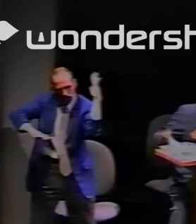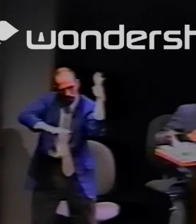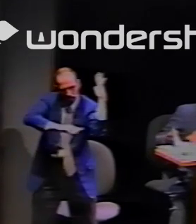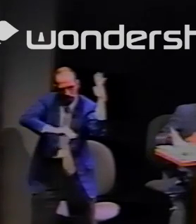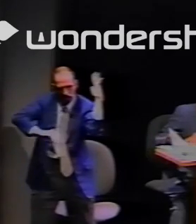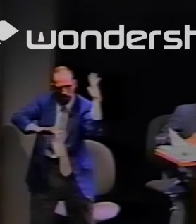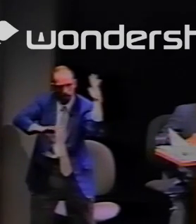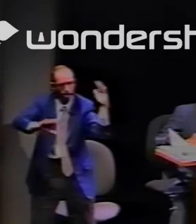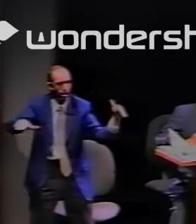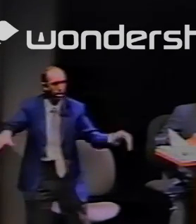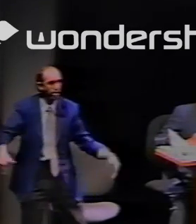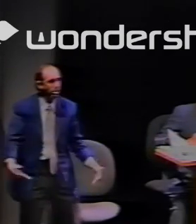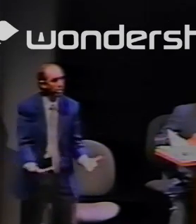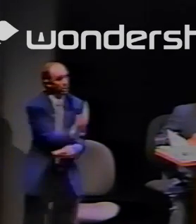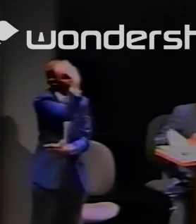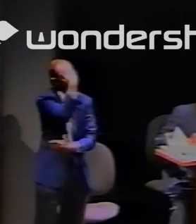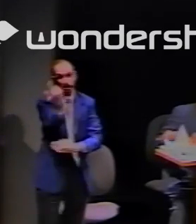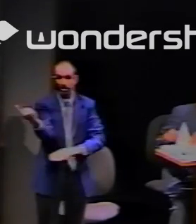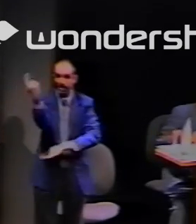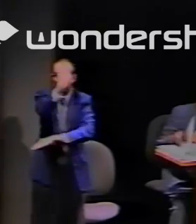a new day.